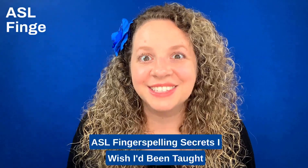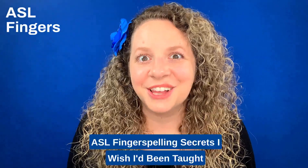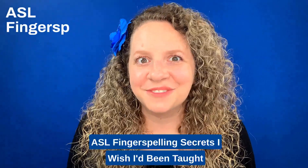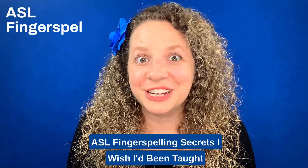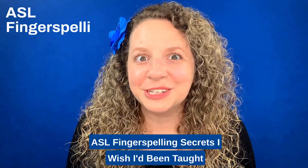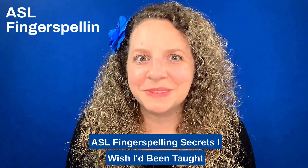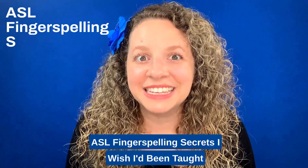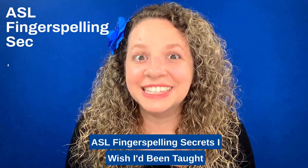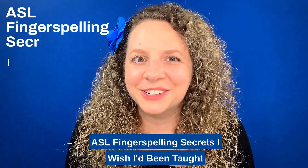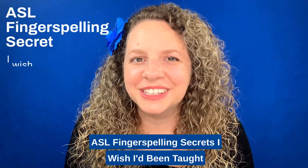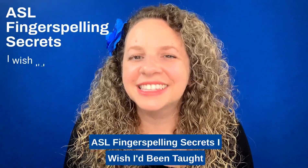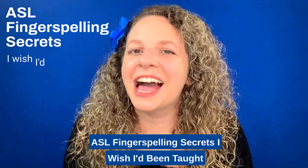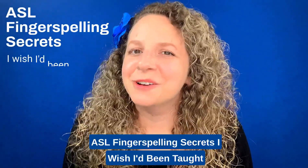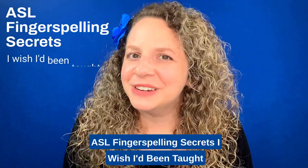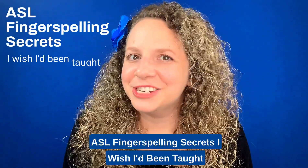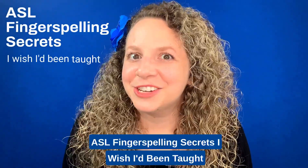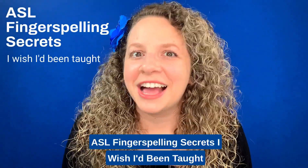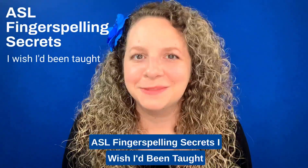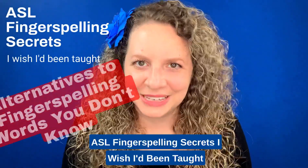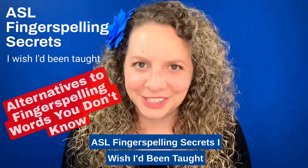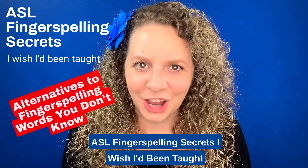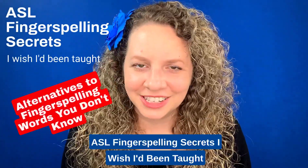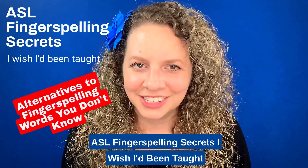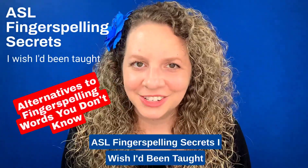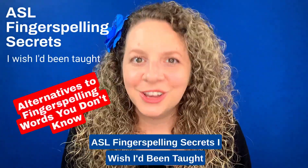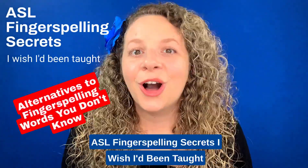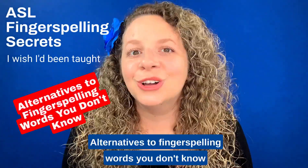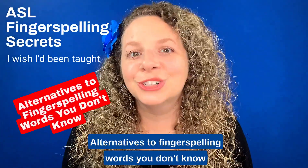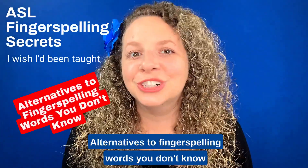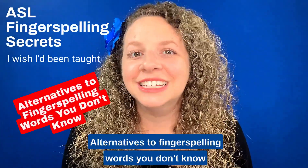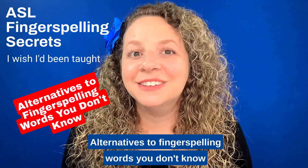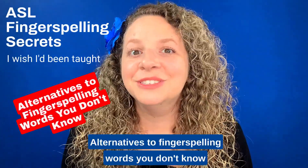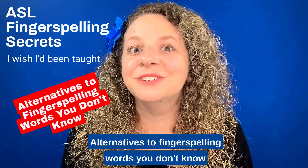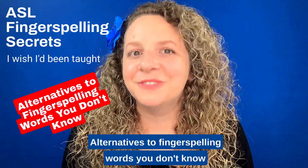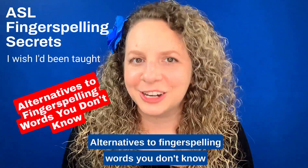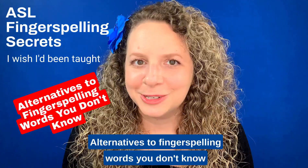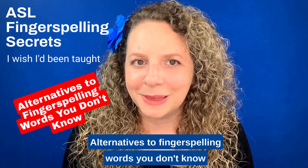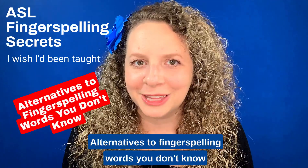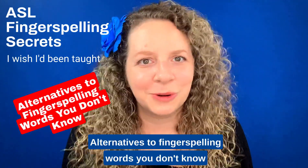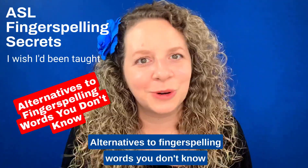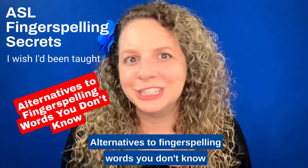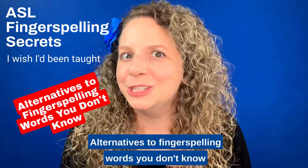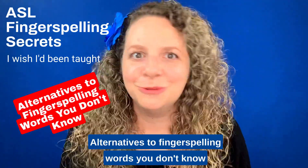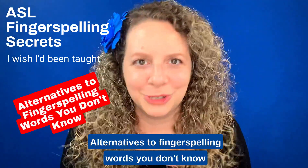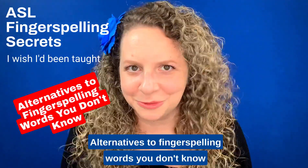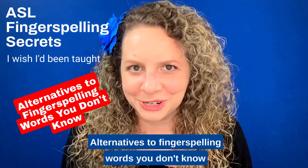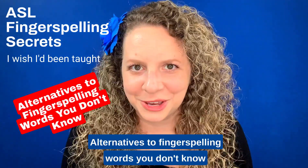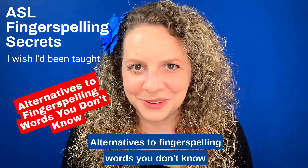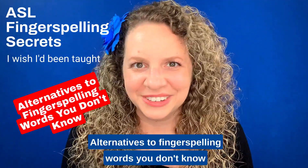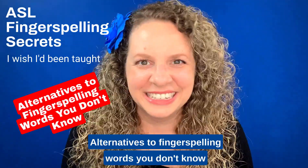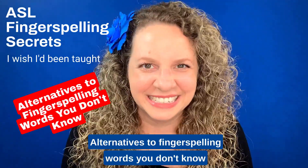ASL fingerspelling secrets I wish I'd been taught. Alternatives to fingerspelling words you don't know.